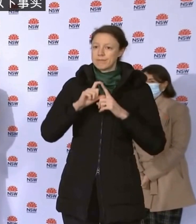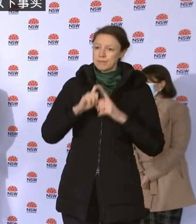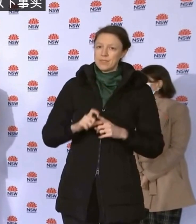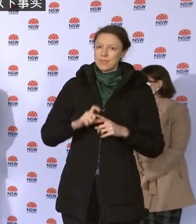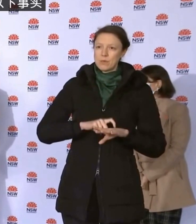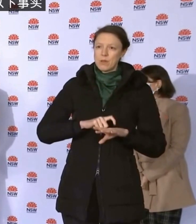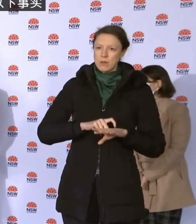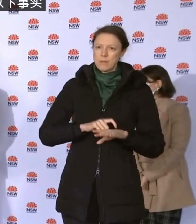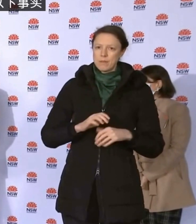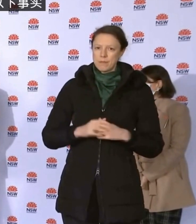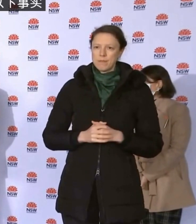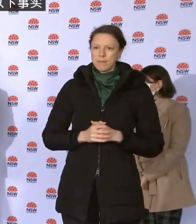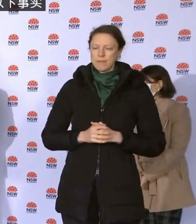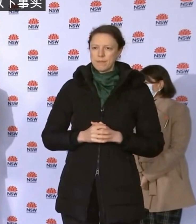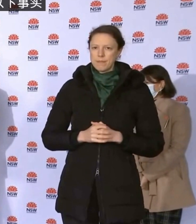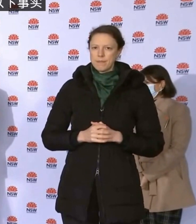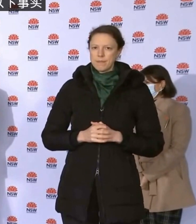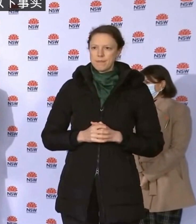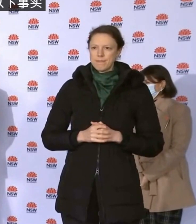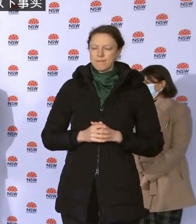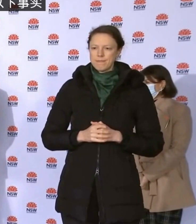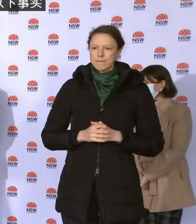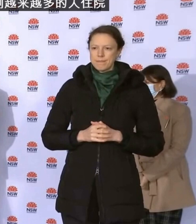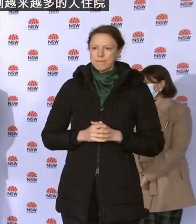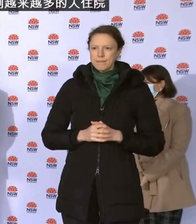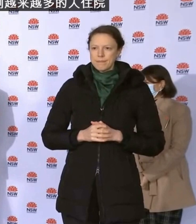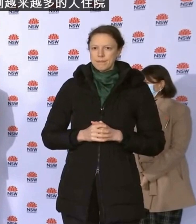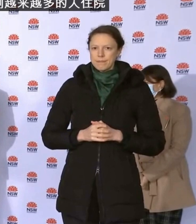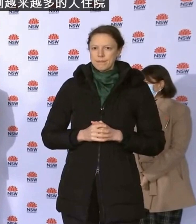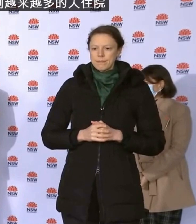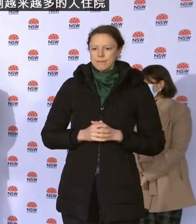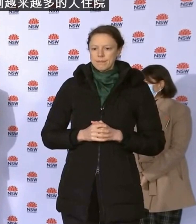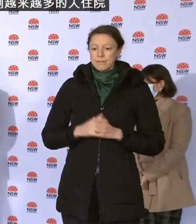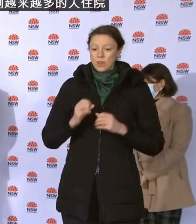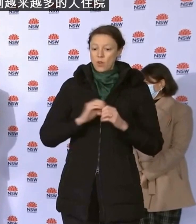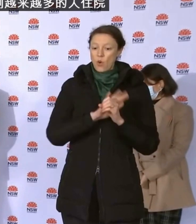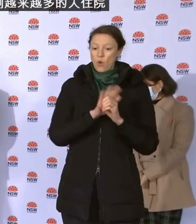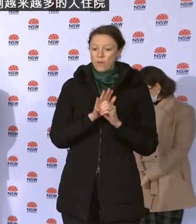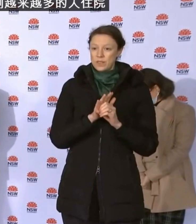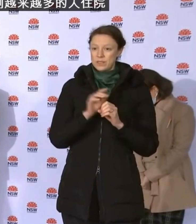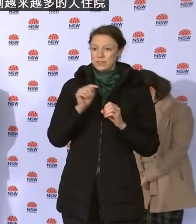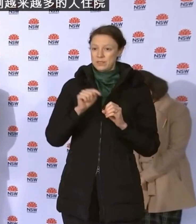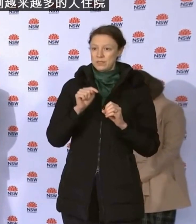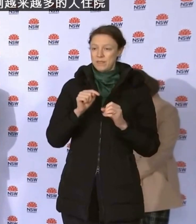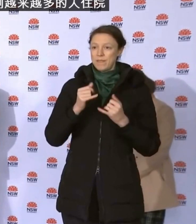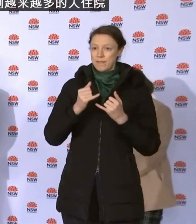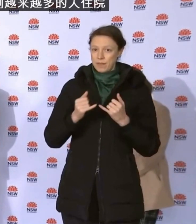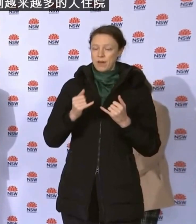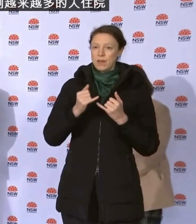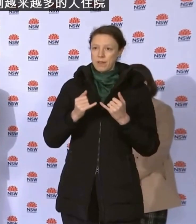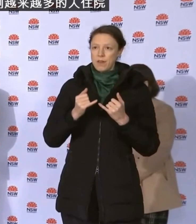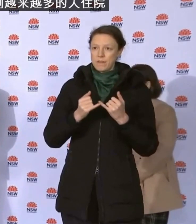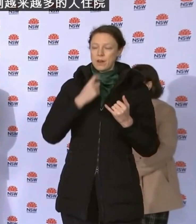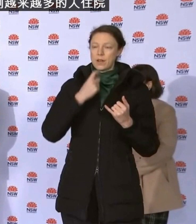I think this now leads me to my segue to the fact that COVID is a very serious disease. We